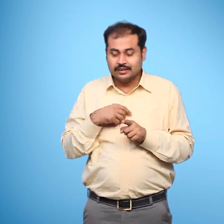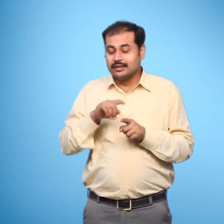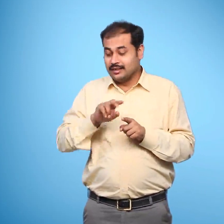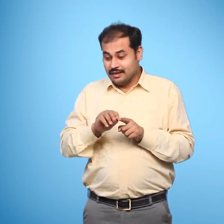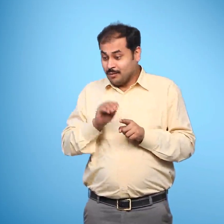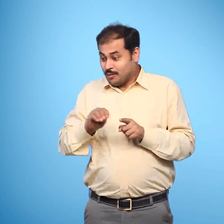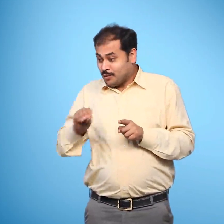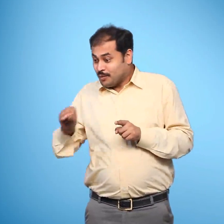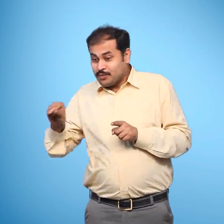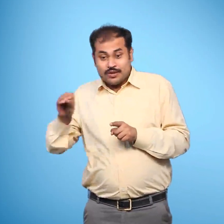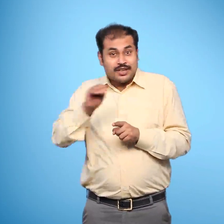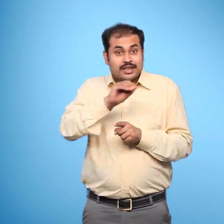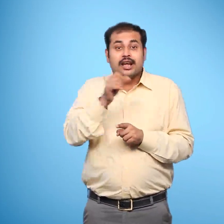she moves to 16.